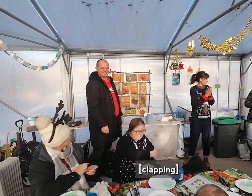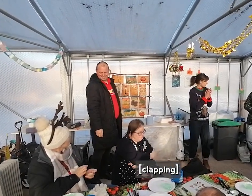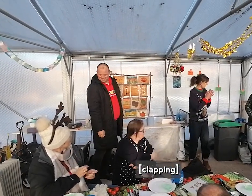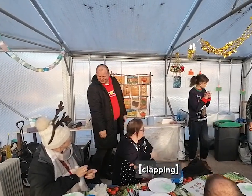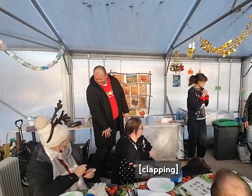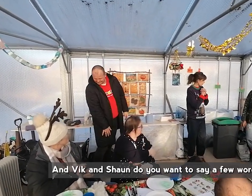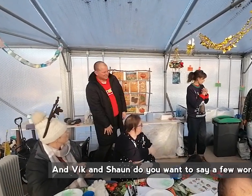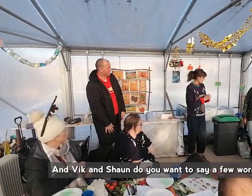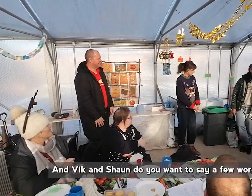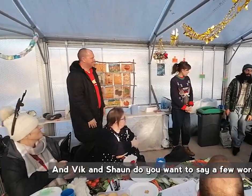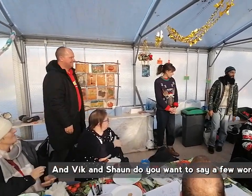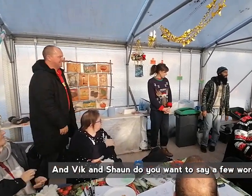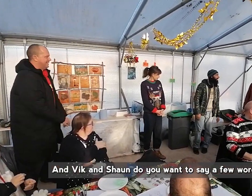And Dick and Shaun, do you want to say a few words?